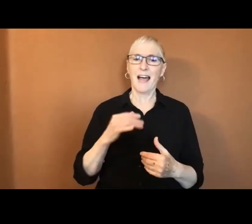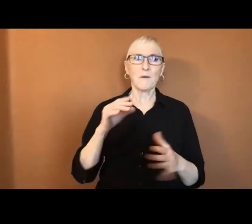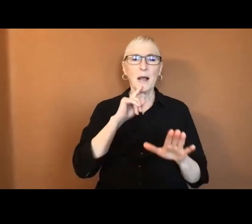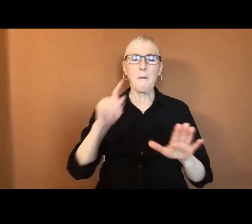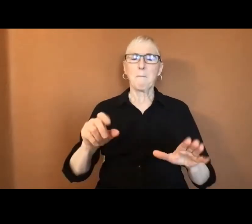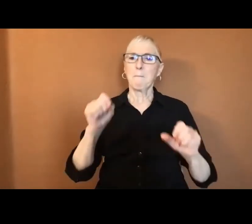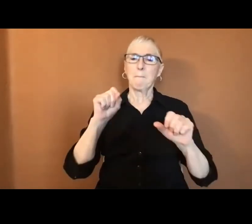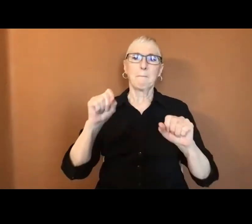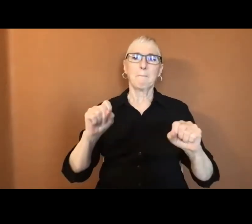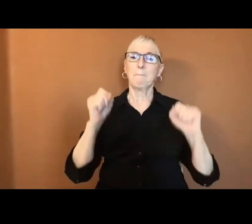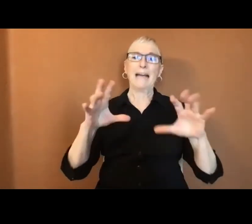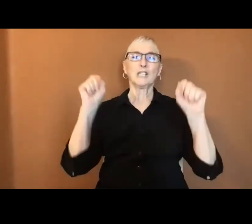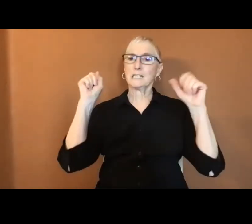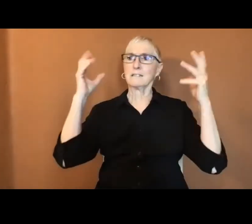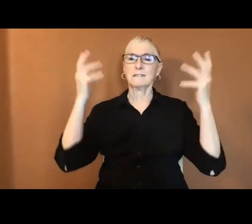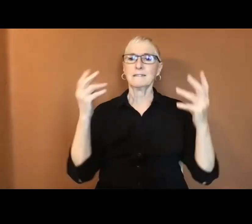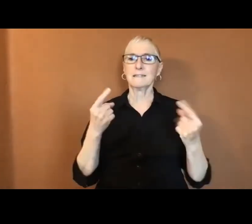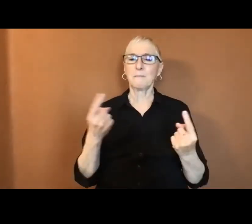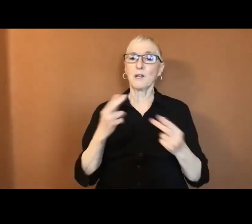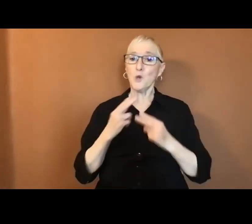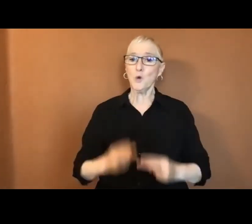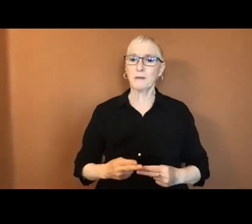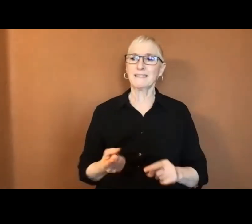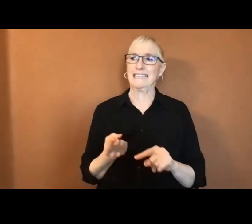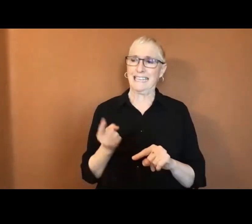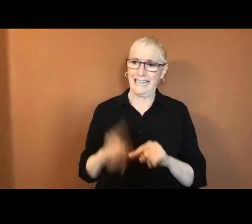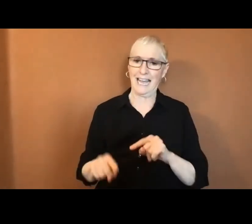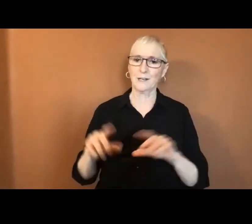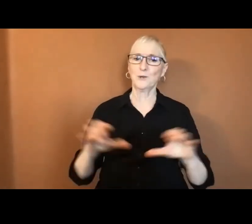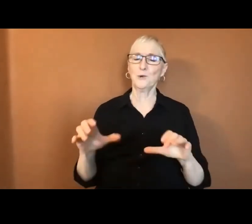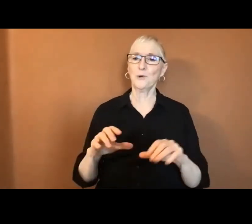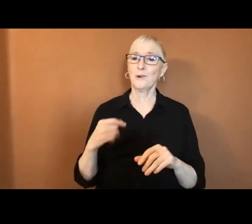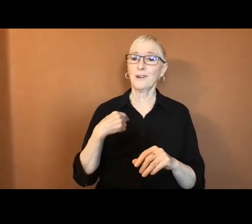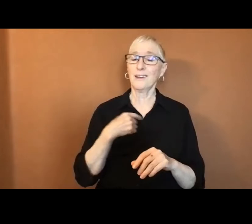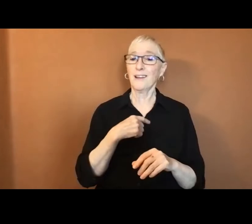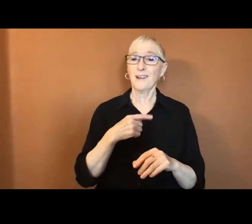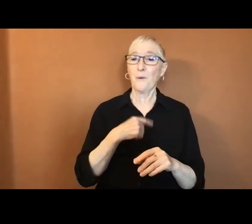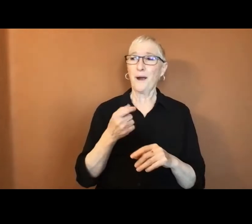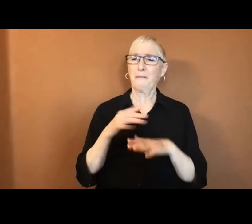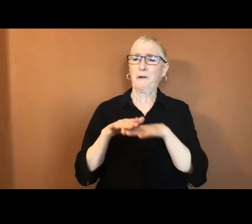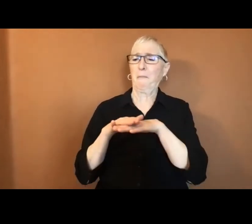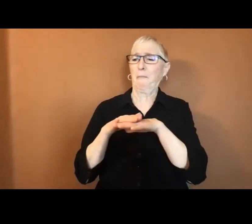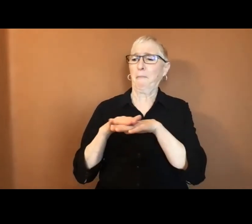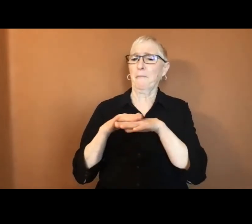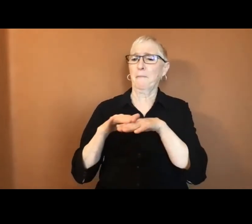like, here's something that humans can't even do, or only in a very rudimentary way in some humans,